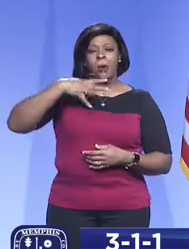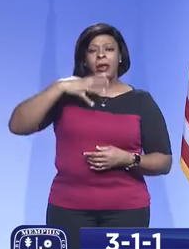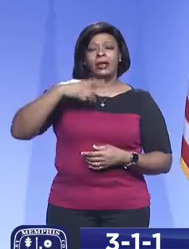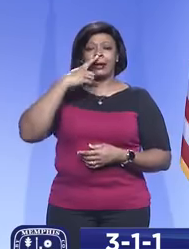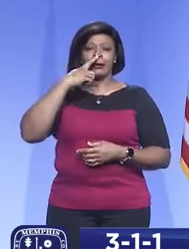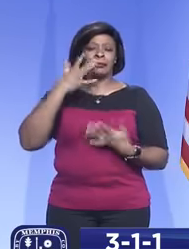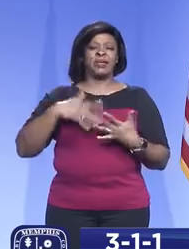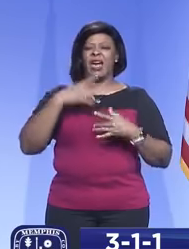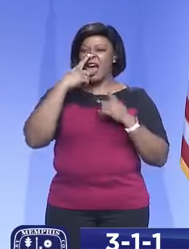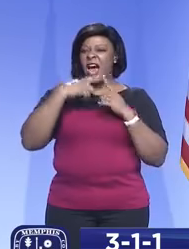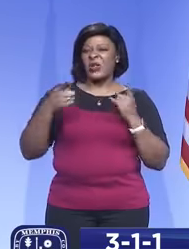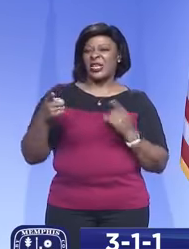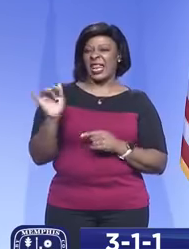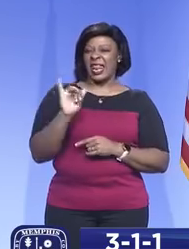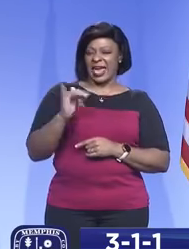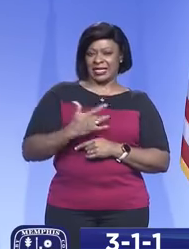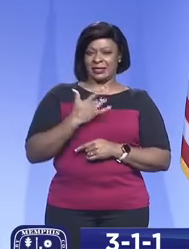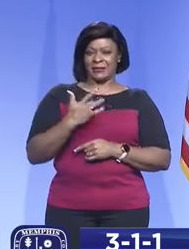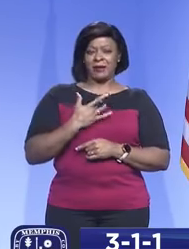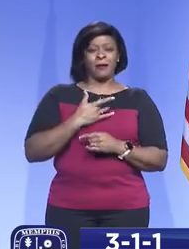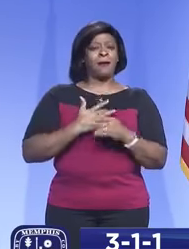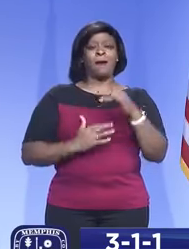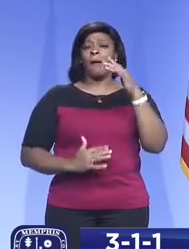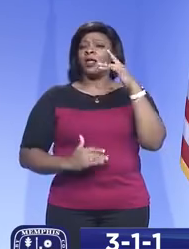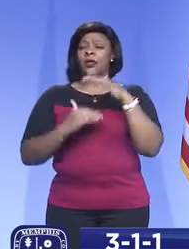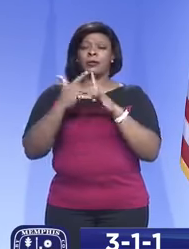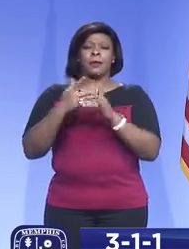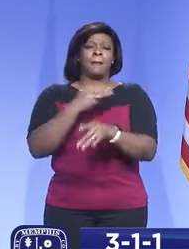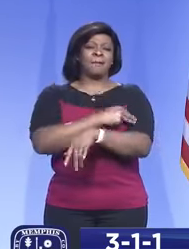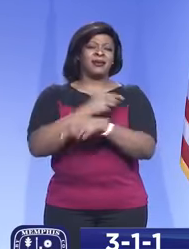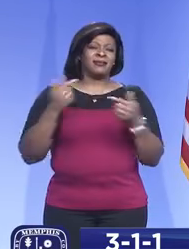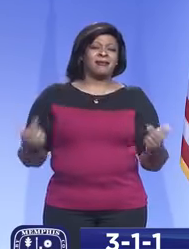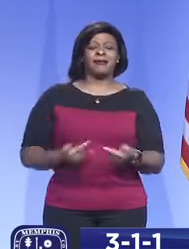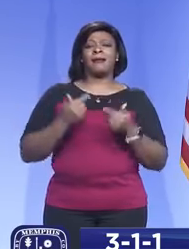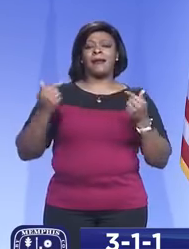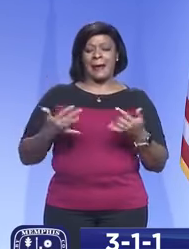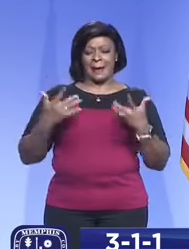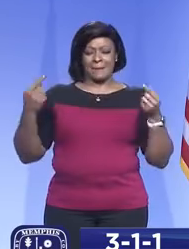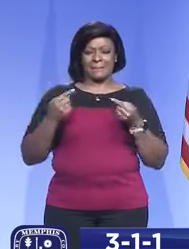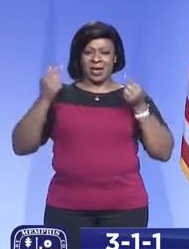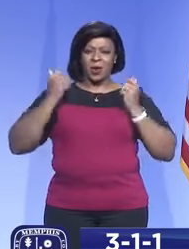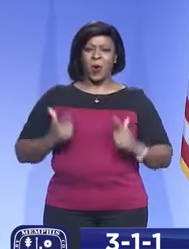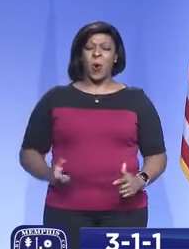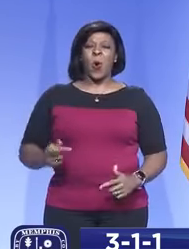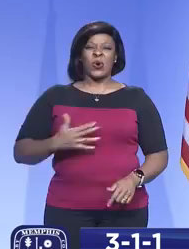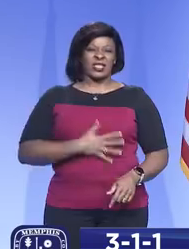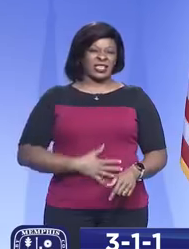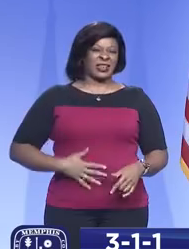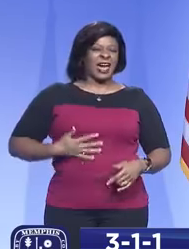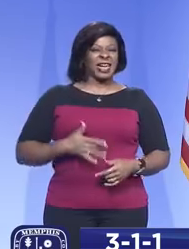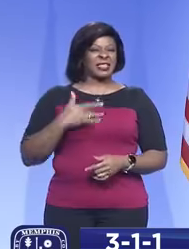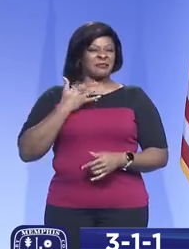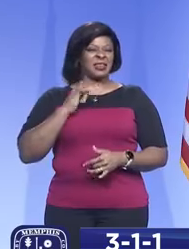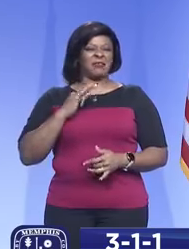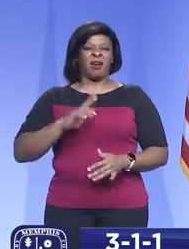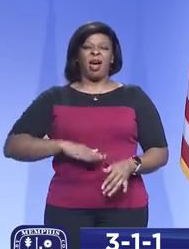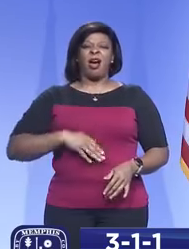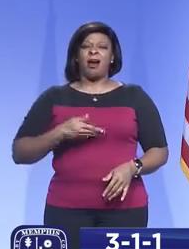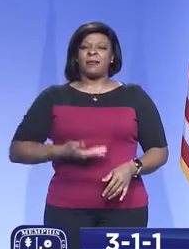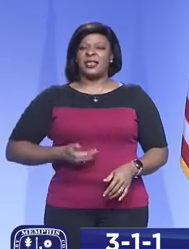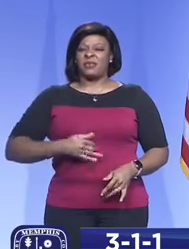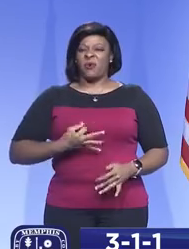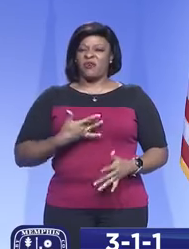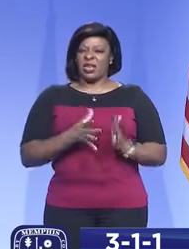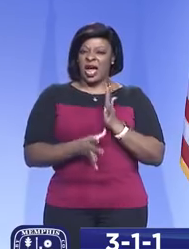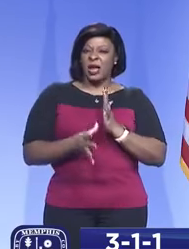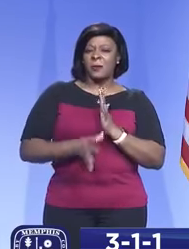nose, allergy-like symptoms, all the way up to muscle aches and pains or GI symptoms such as upset stomach or